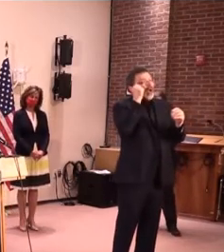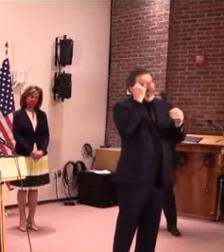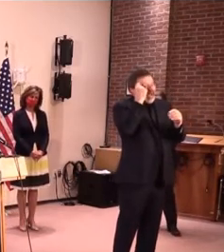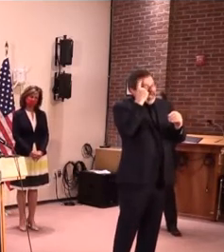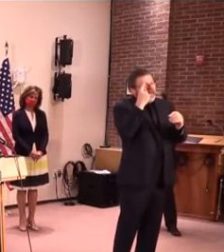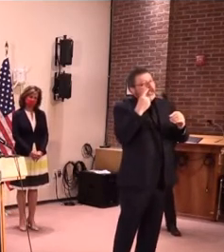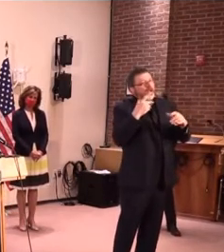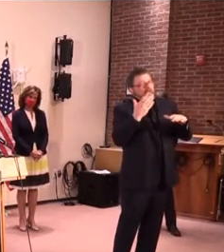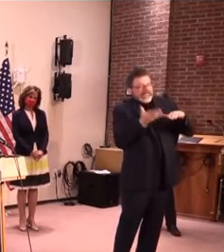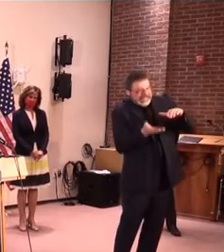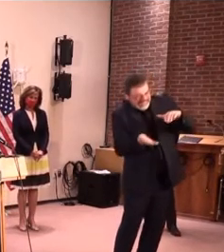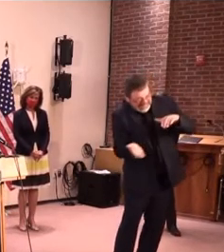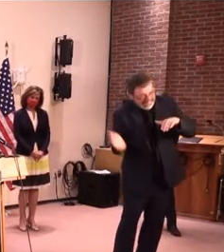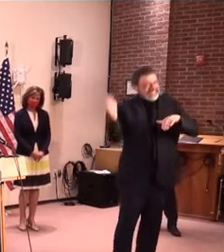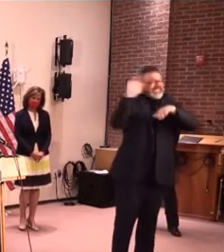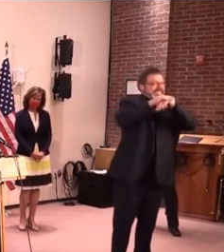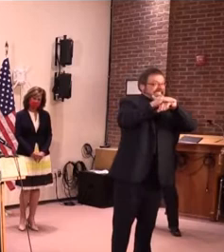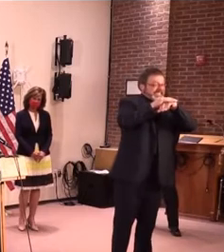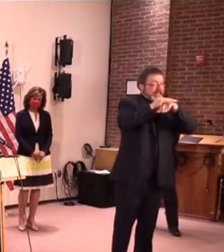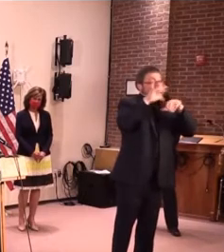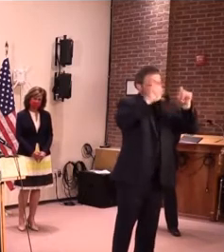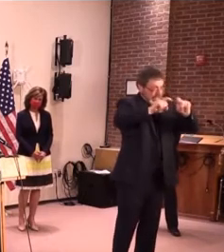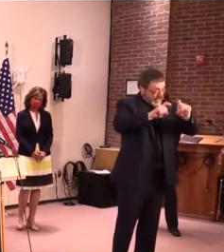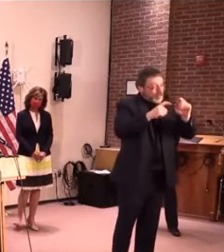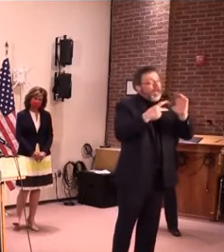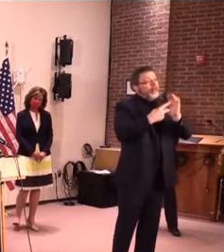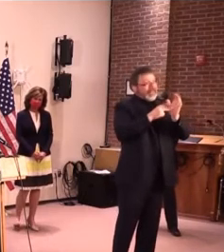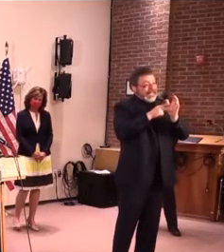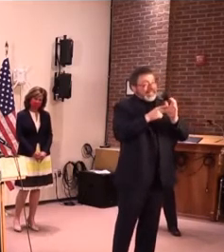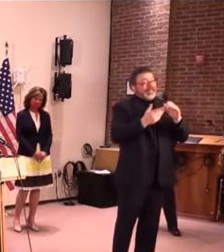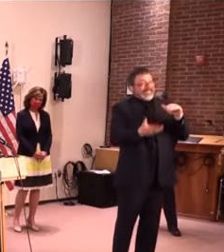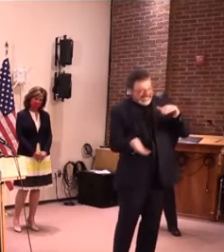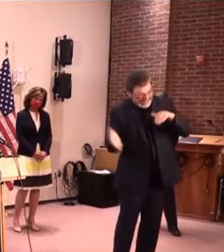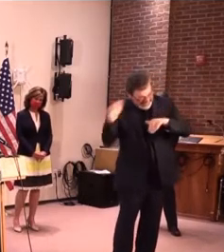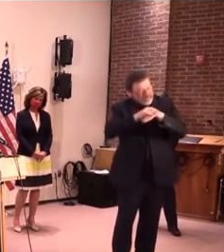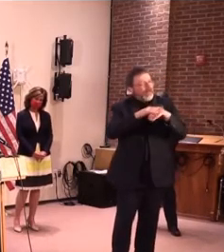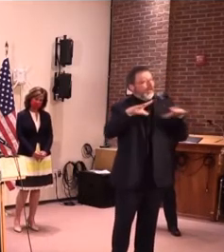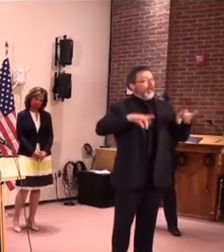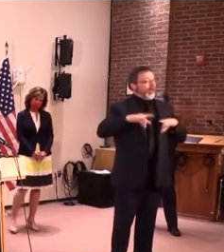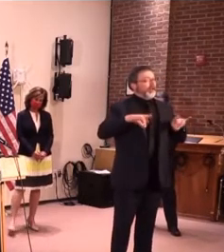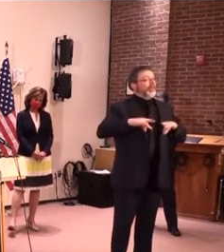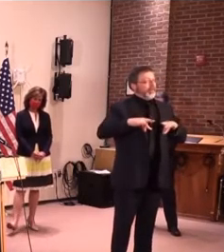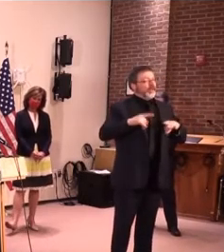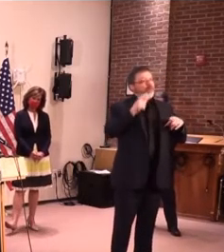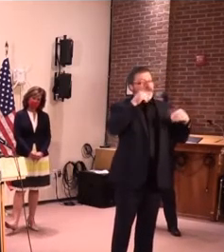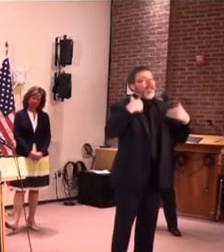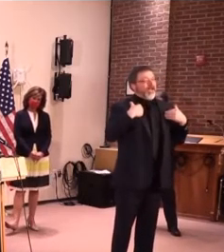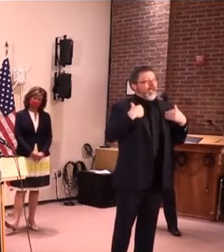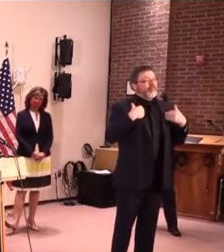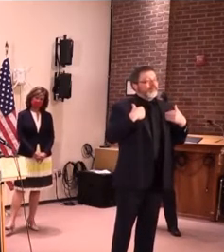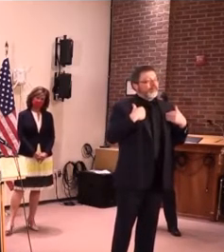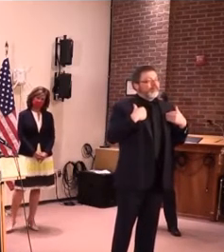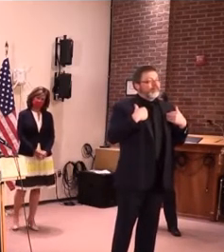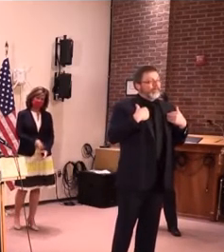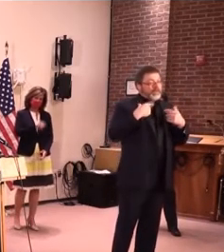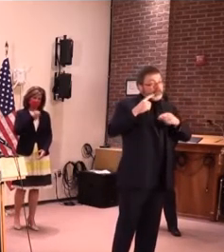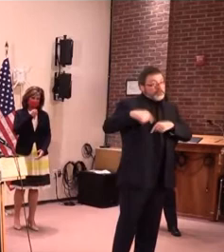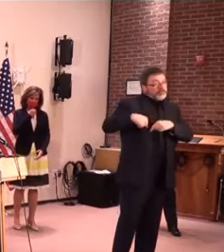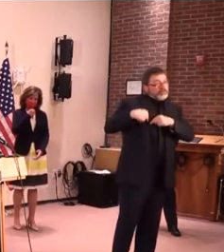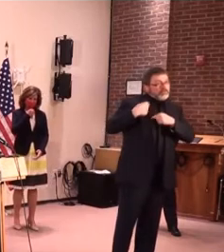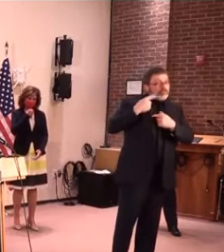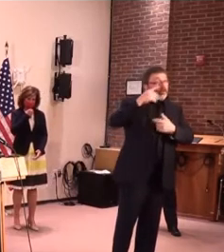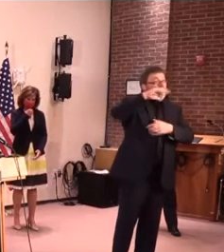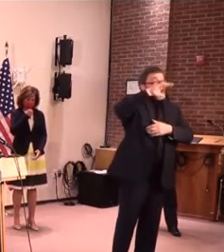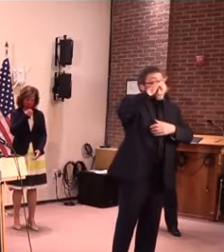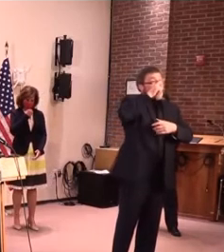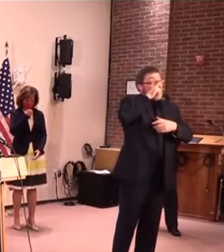an even lower positivity rate of all of our tests. Our positivity rate was already in the very